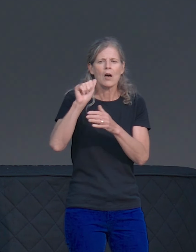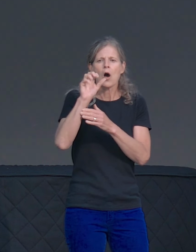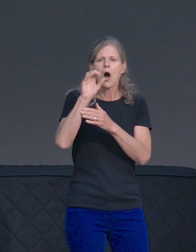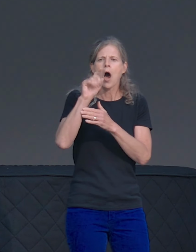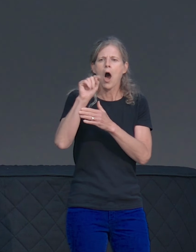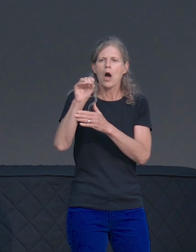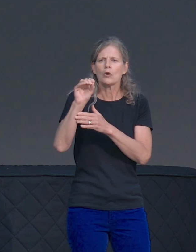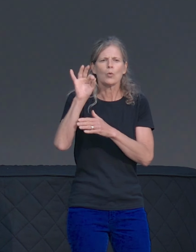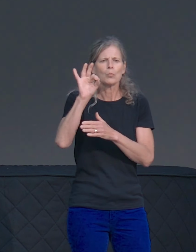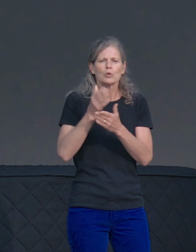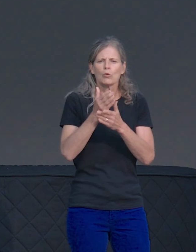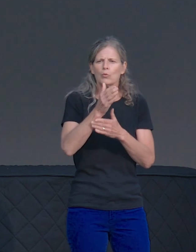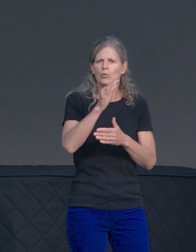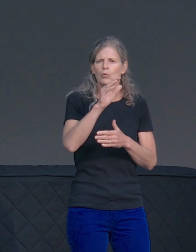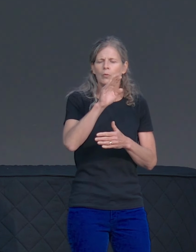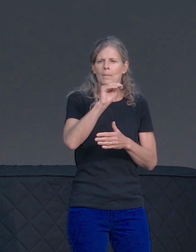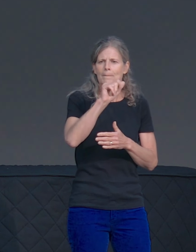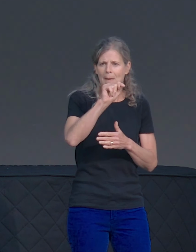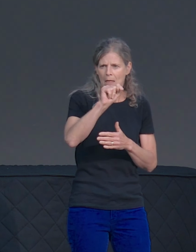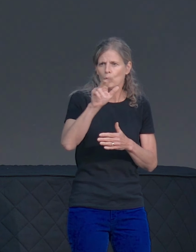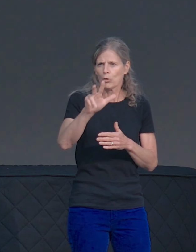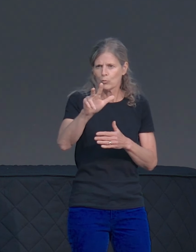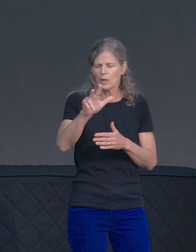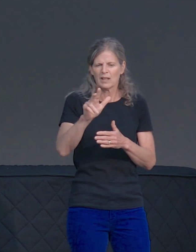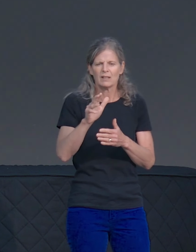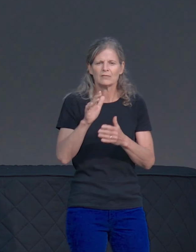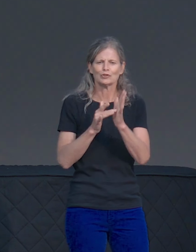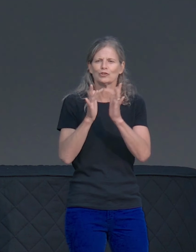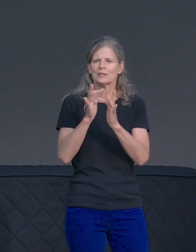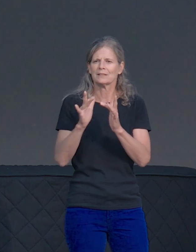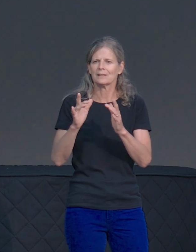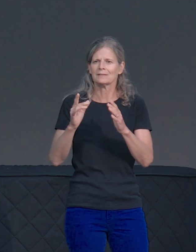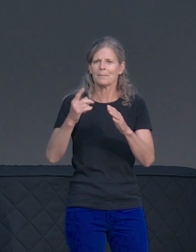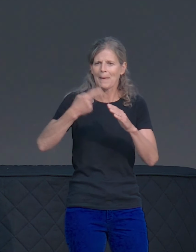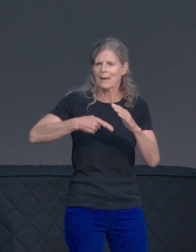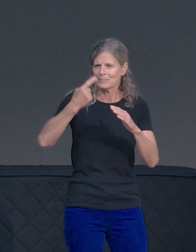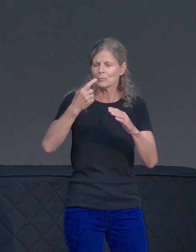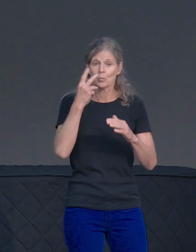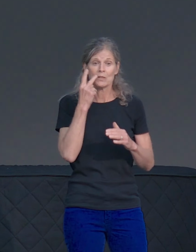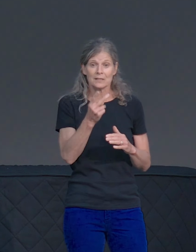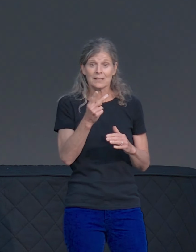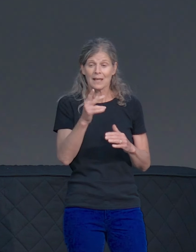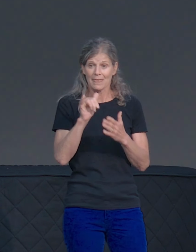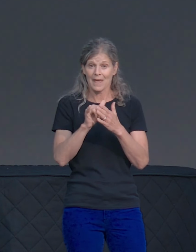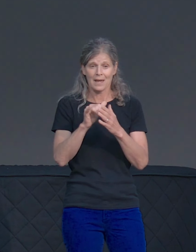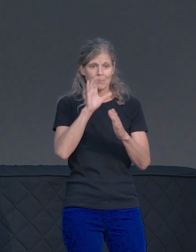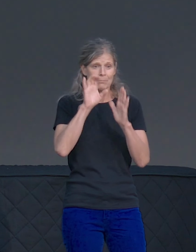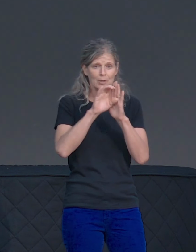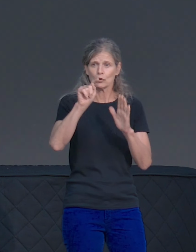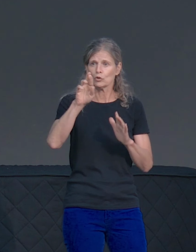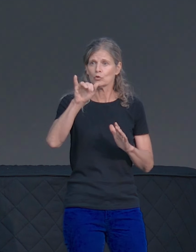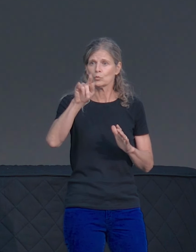Matthew 3 through the baptism of Jesus. And what we see is a remarkable picture of the Trinity as Jesus is